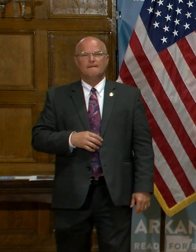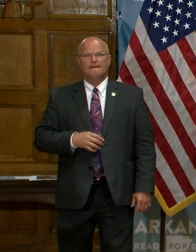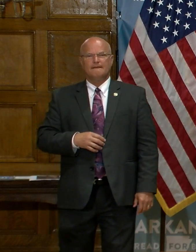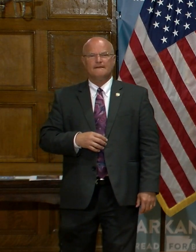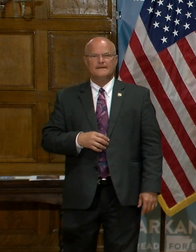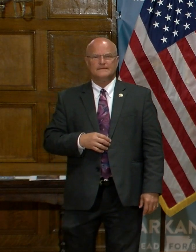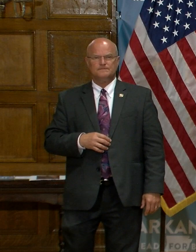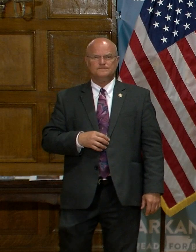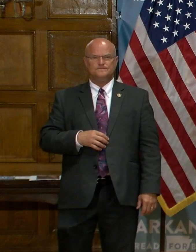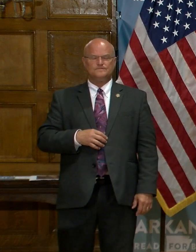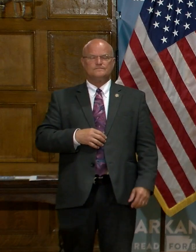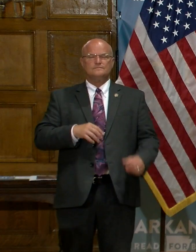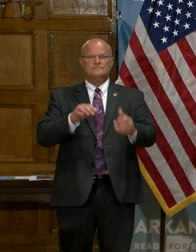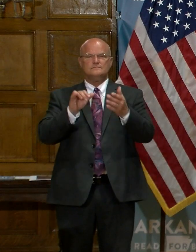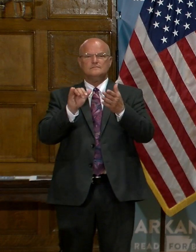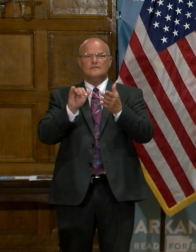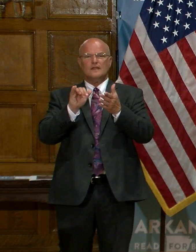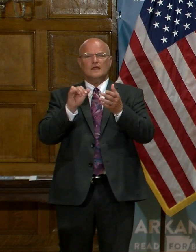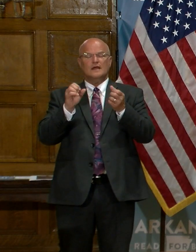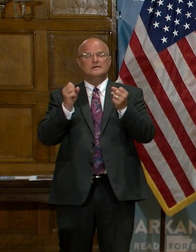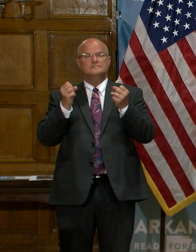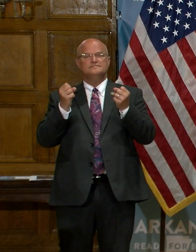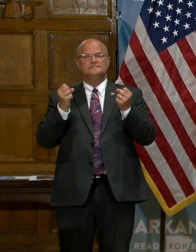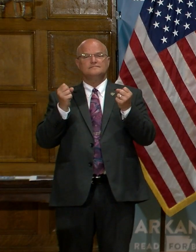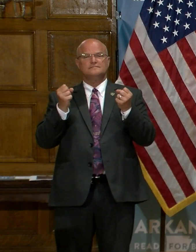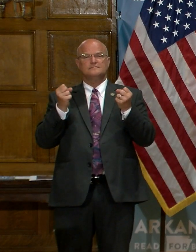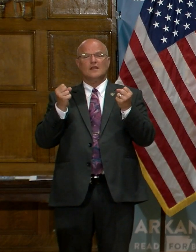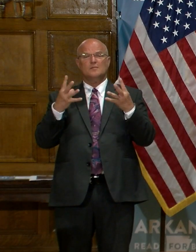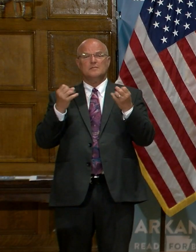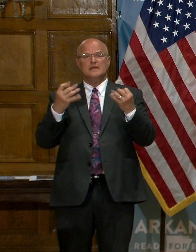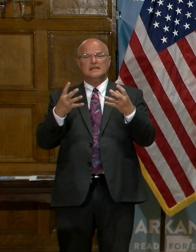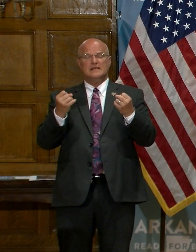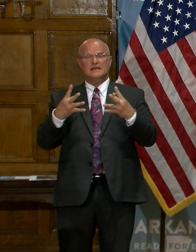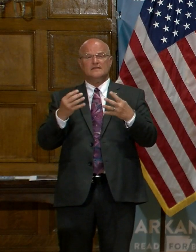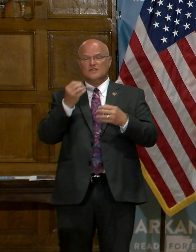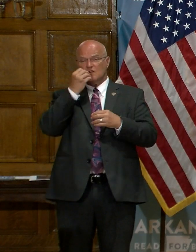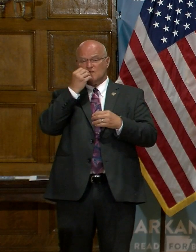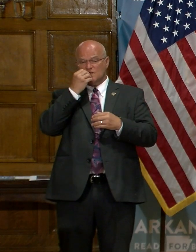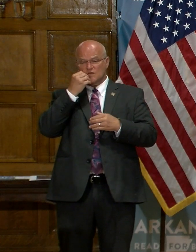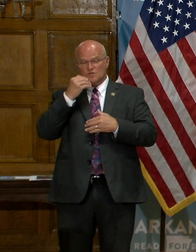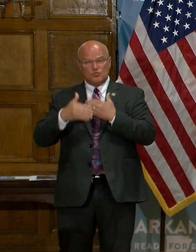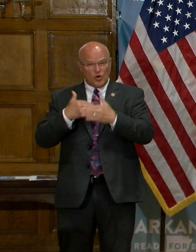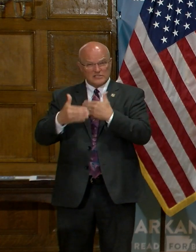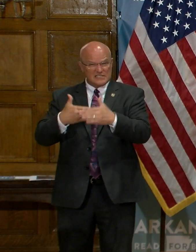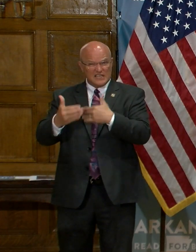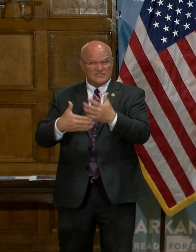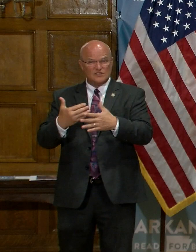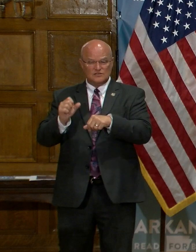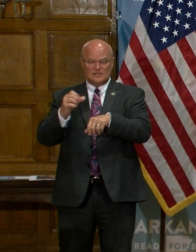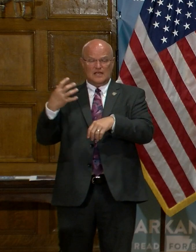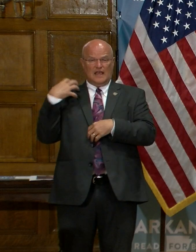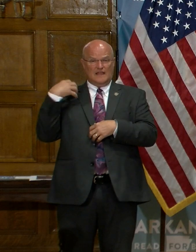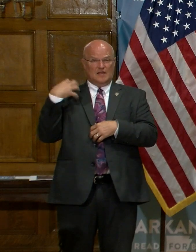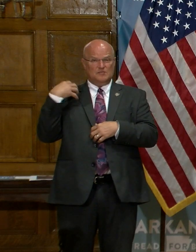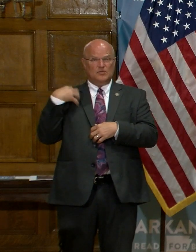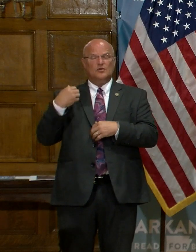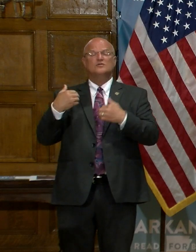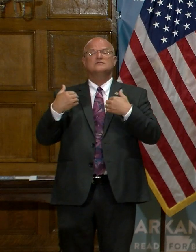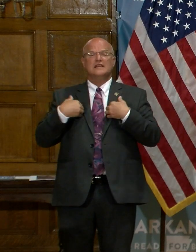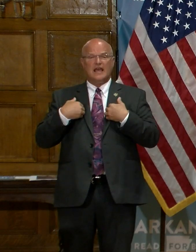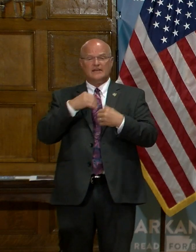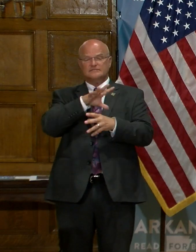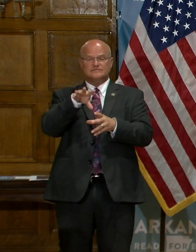testing? Well, many of the processors, the employers have engaged